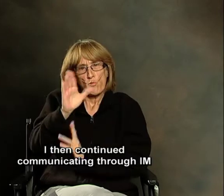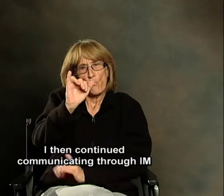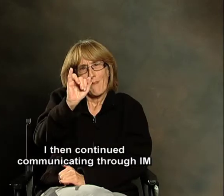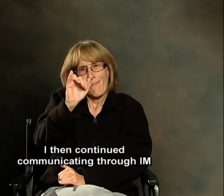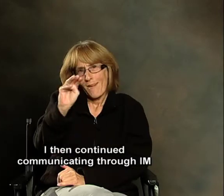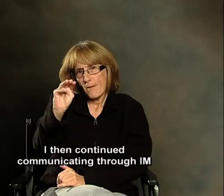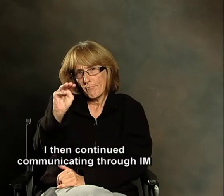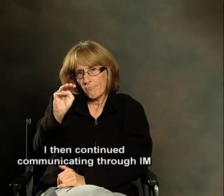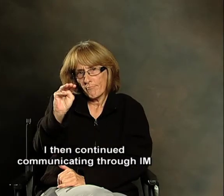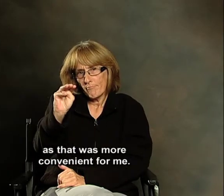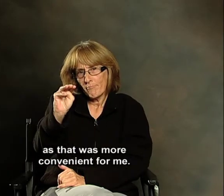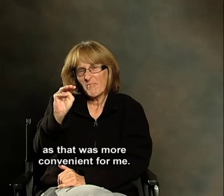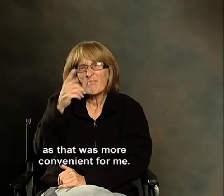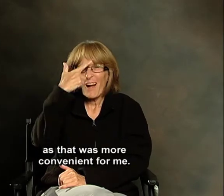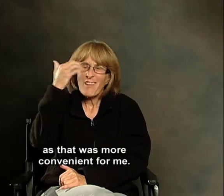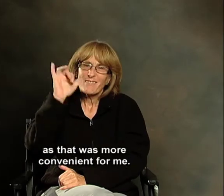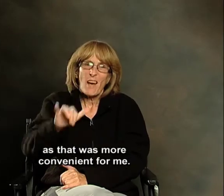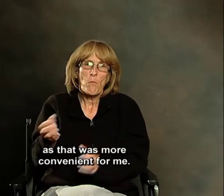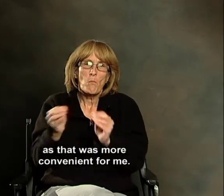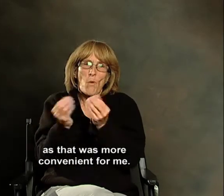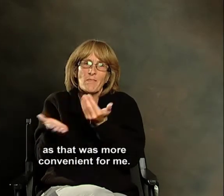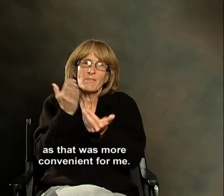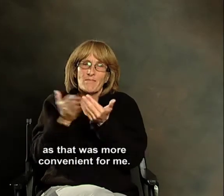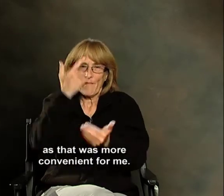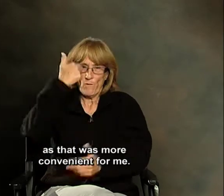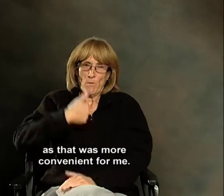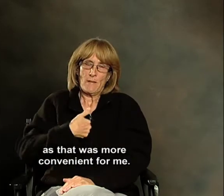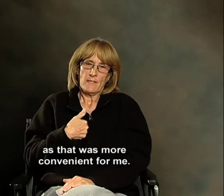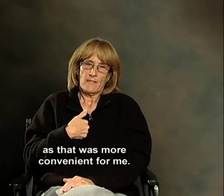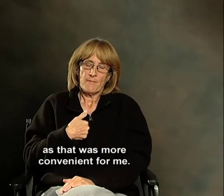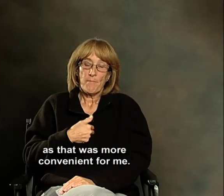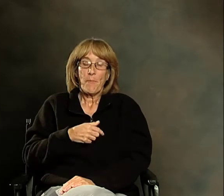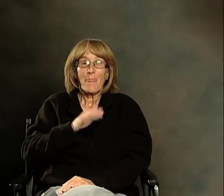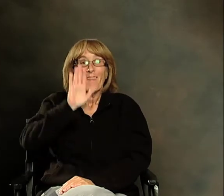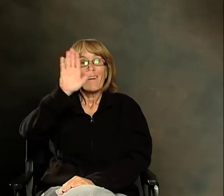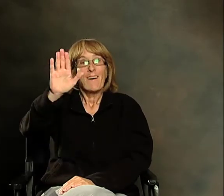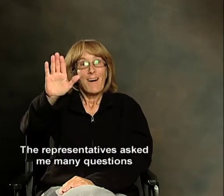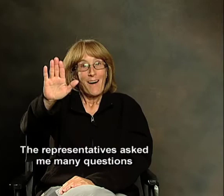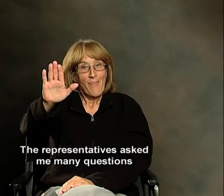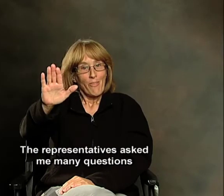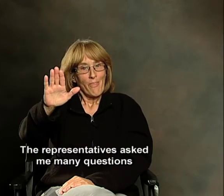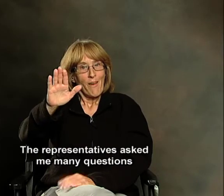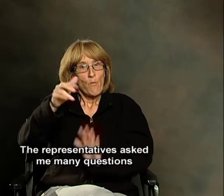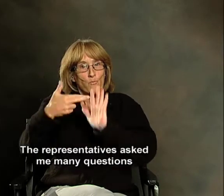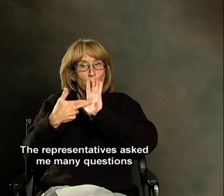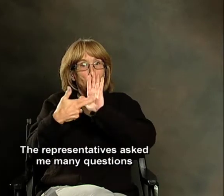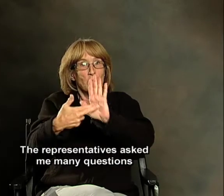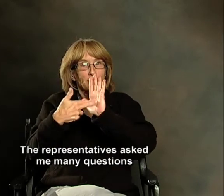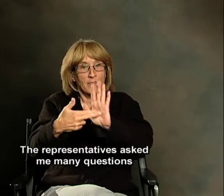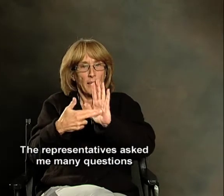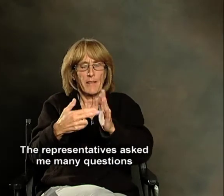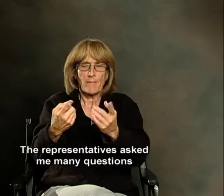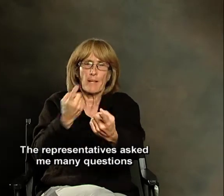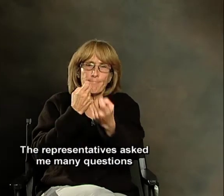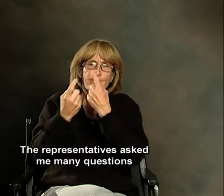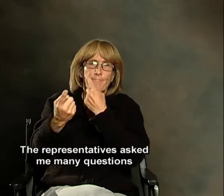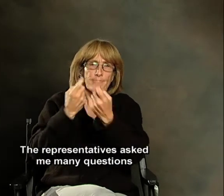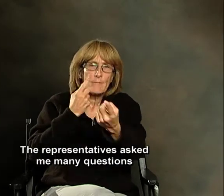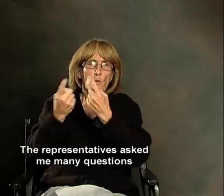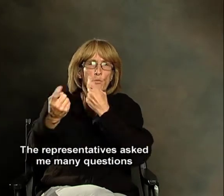IM, as that was more convenient for me. The representatives asked me many